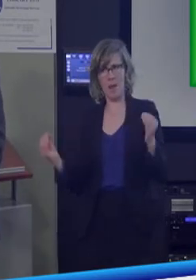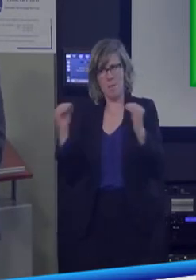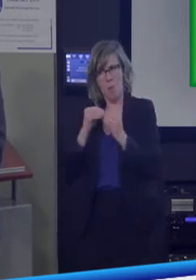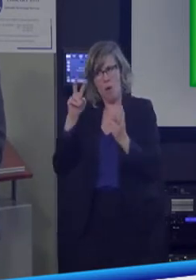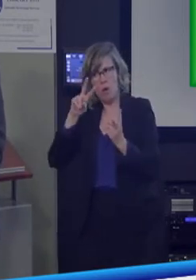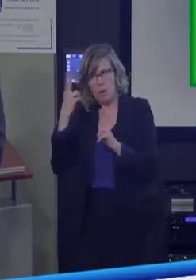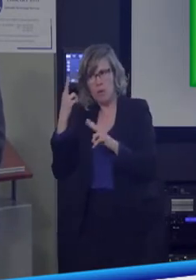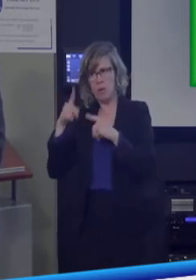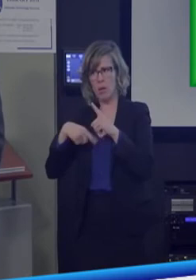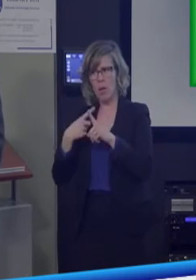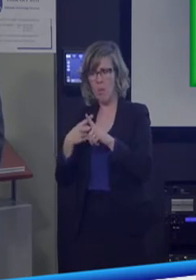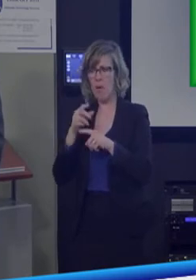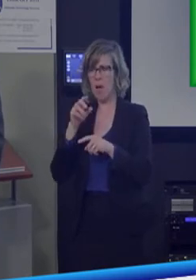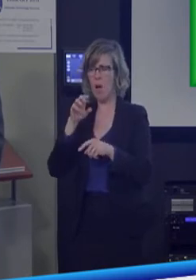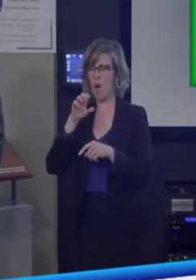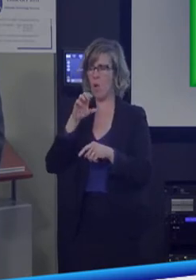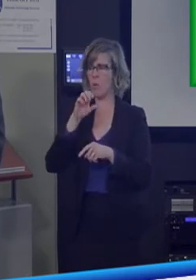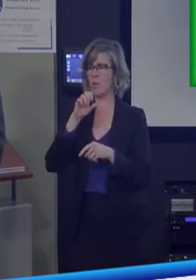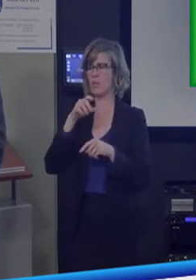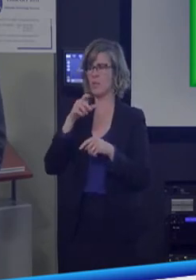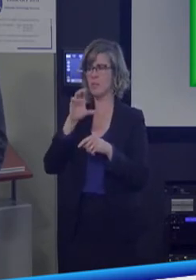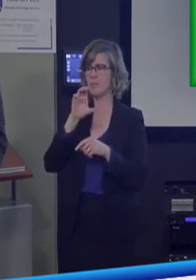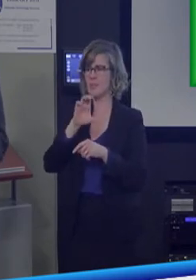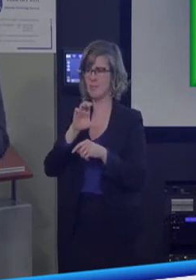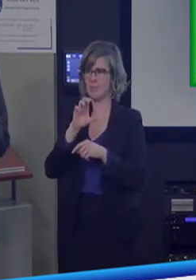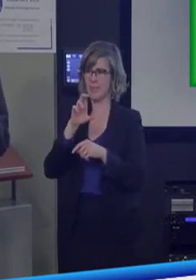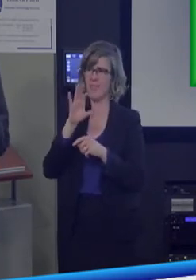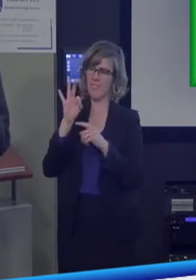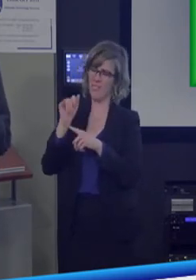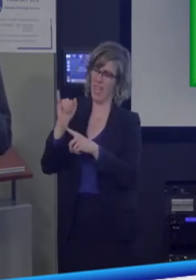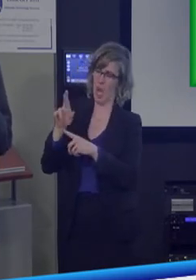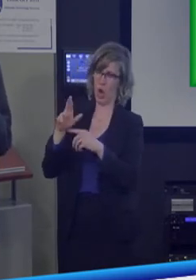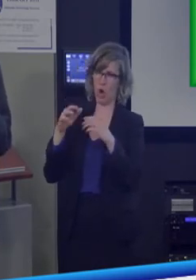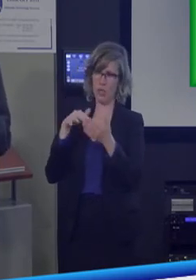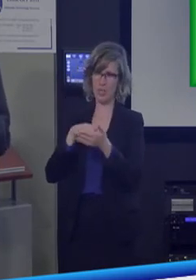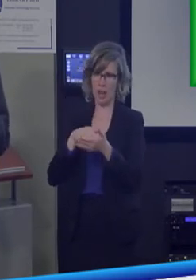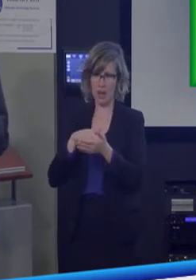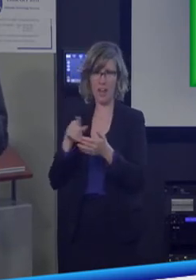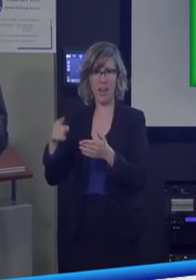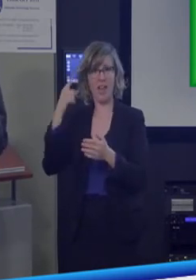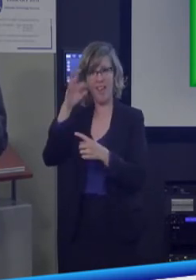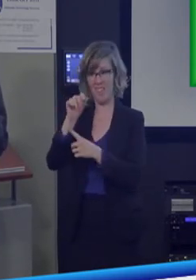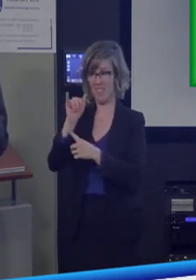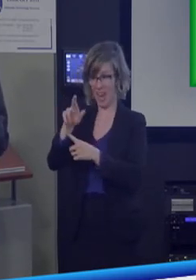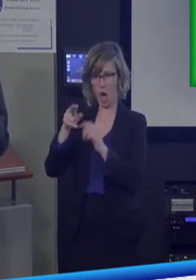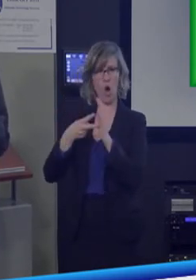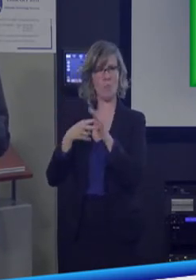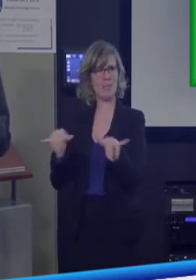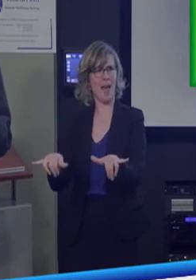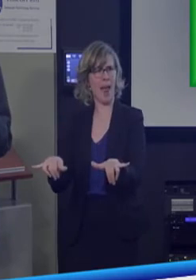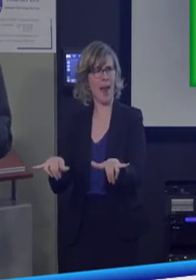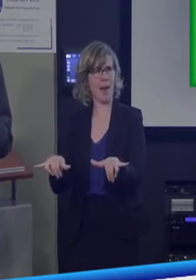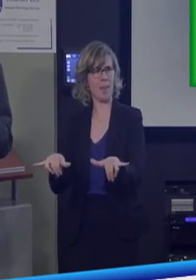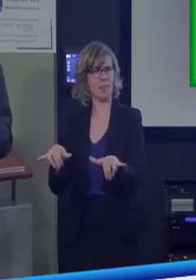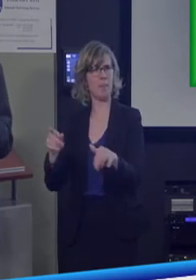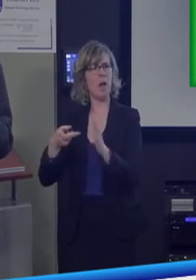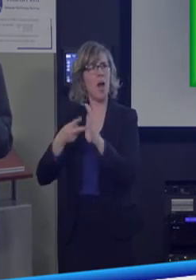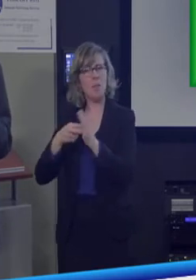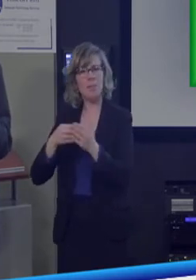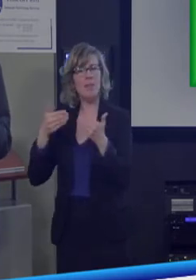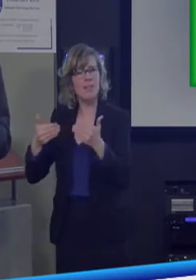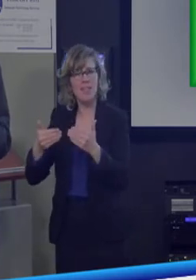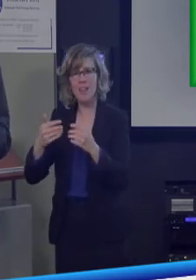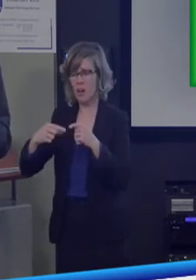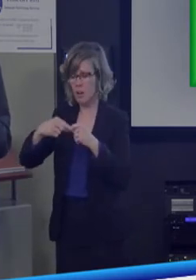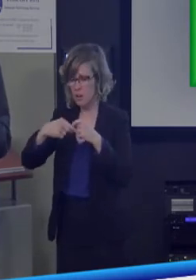misinterpret the purpose of a fair test. They'll set up 2 ramps that are identical. Same height,